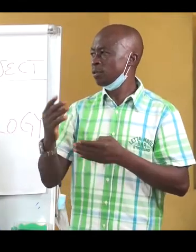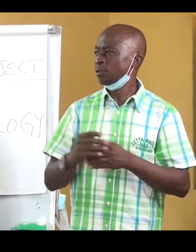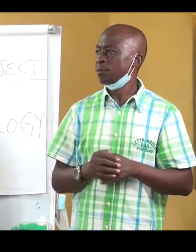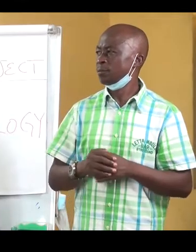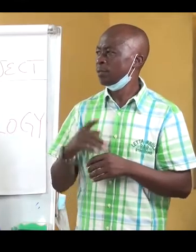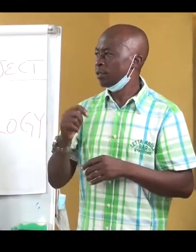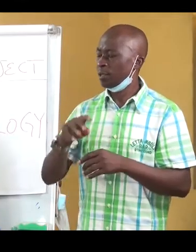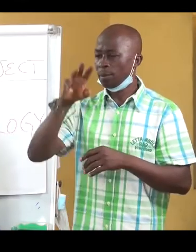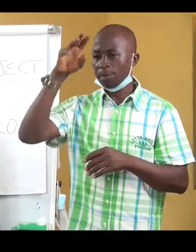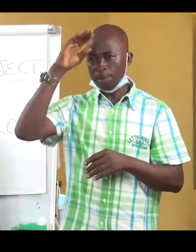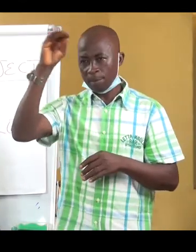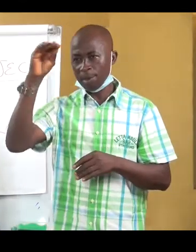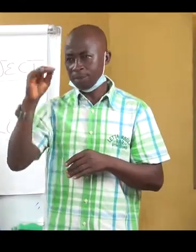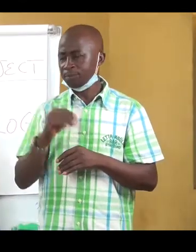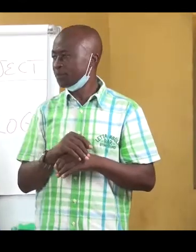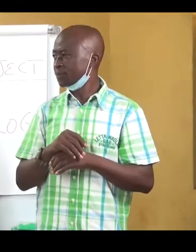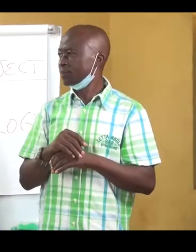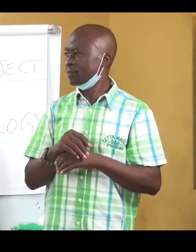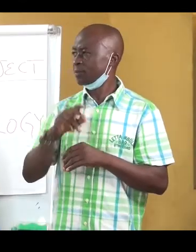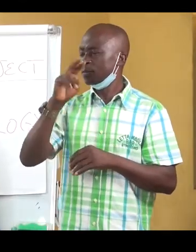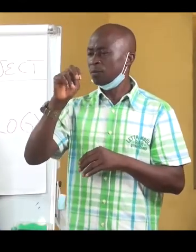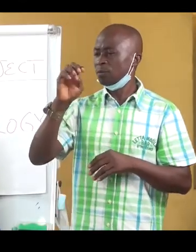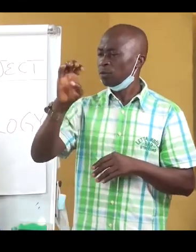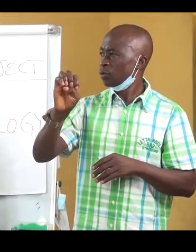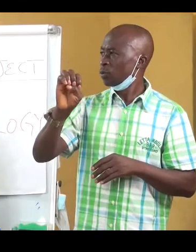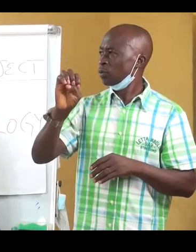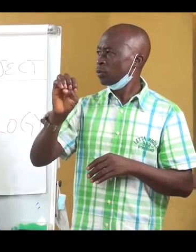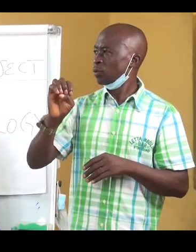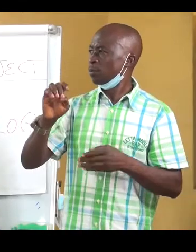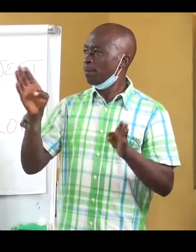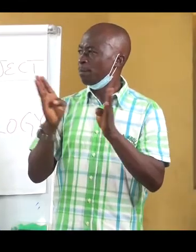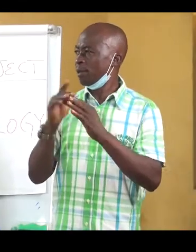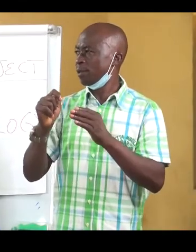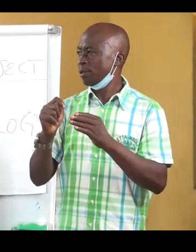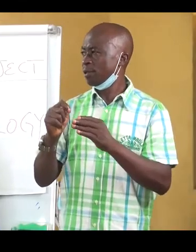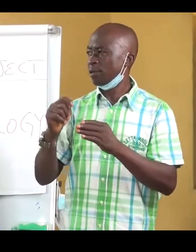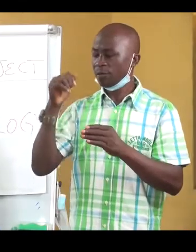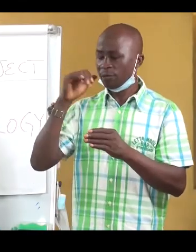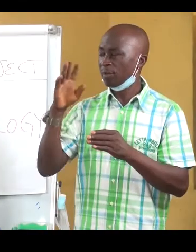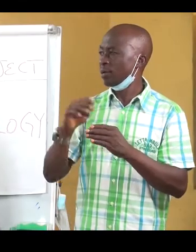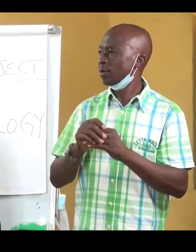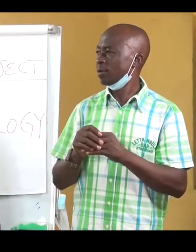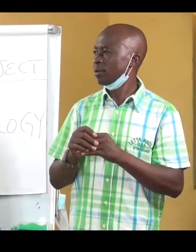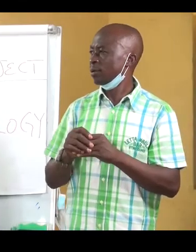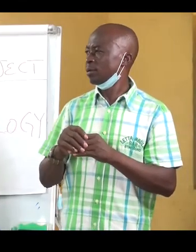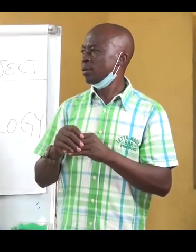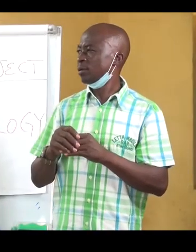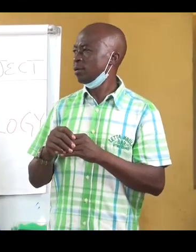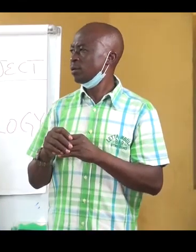male nucleus will be released to meet the ovule. And when the ovule